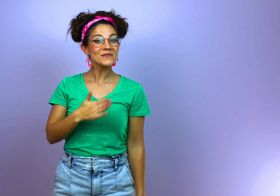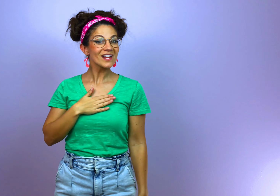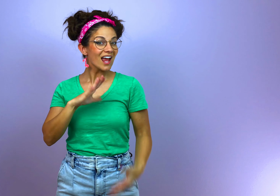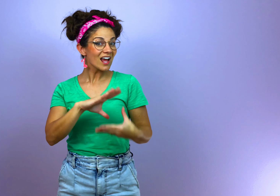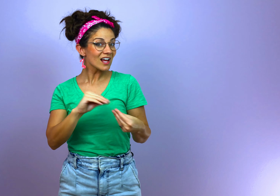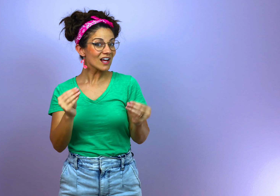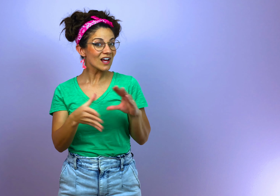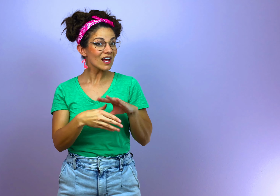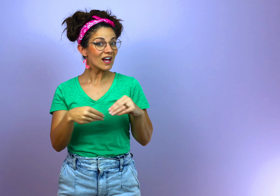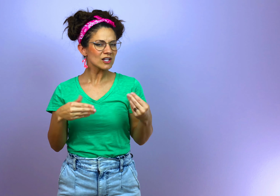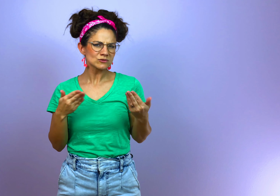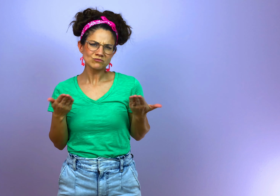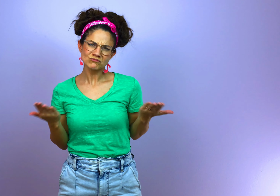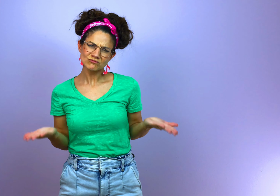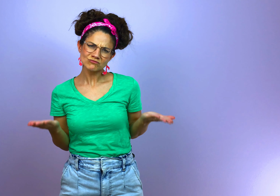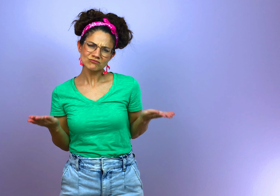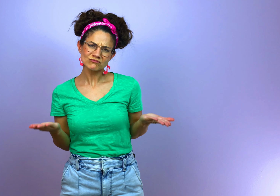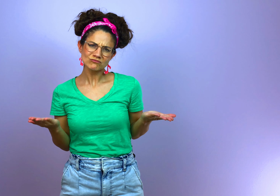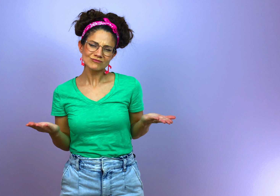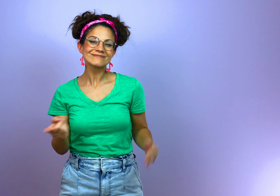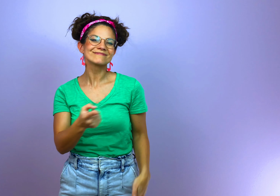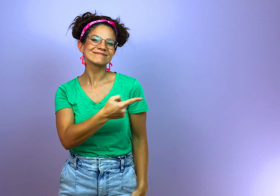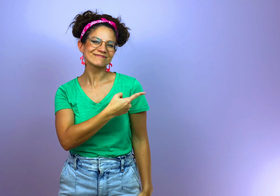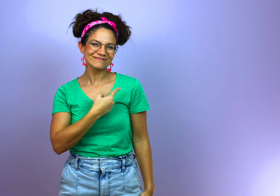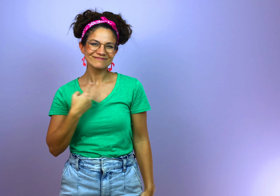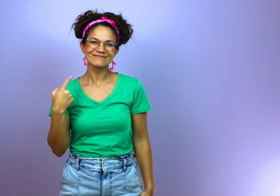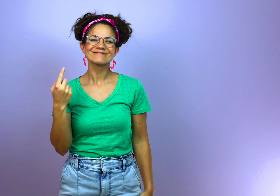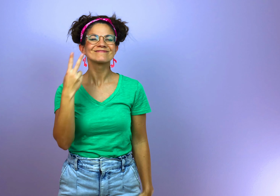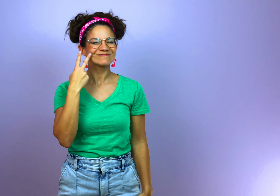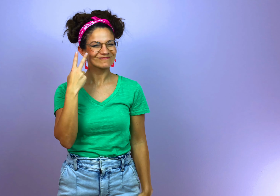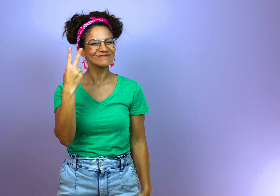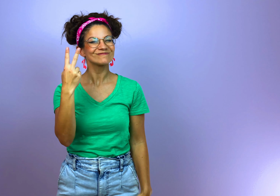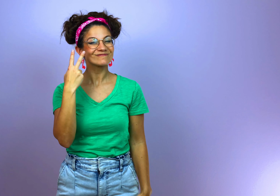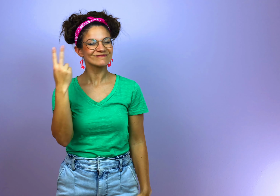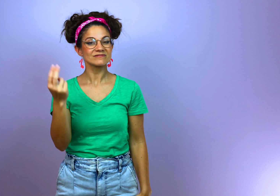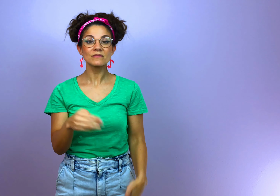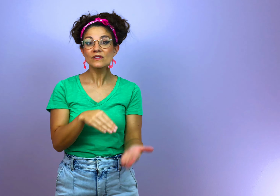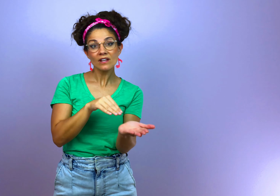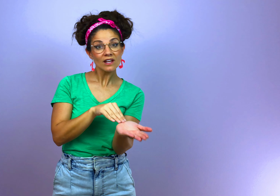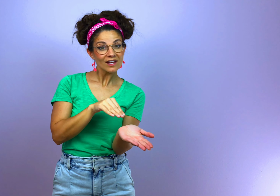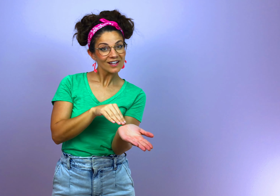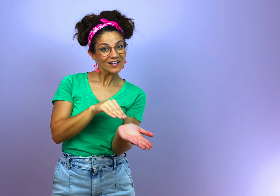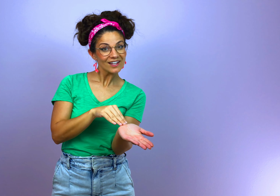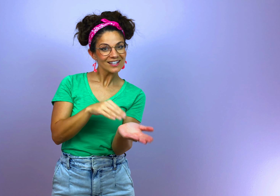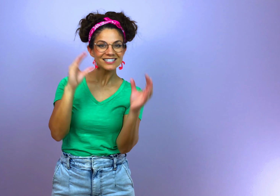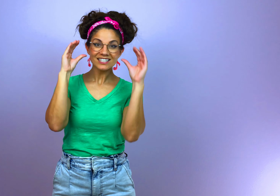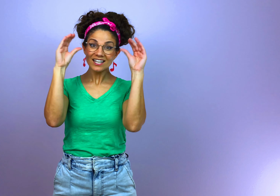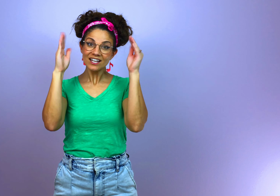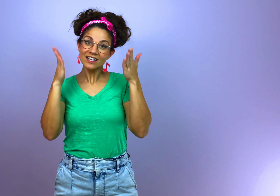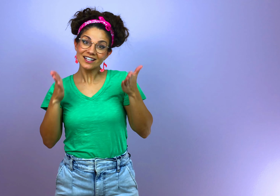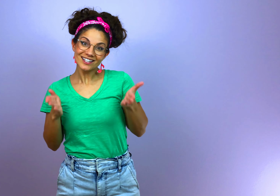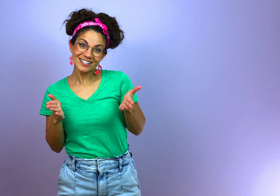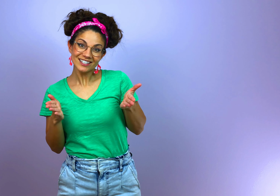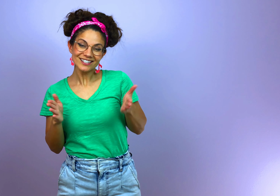What's my story? We will see to be a doctor or a teacher